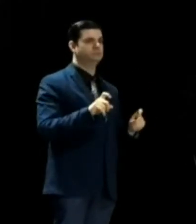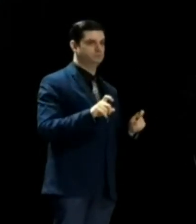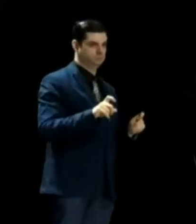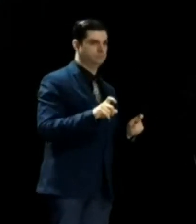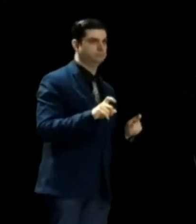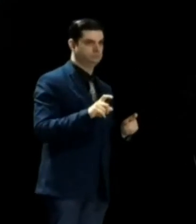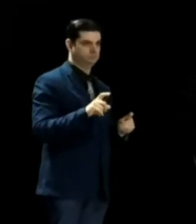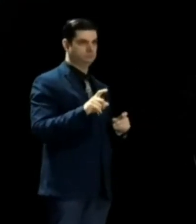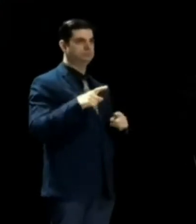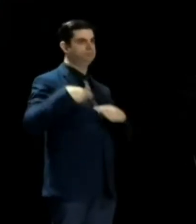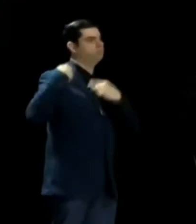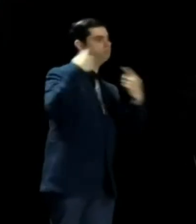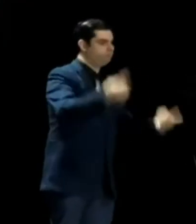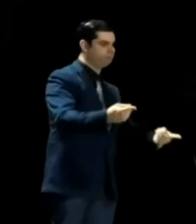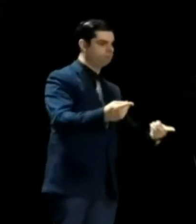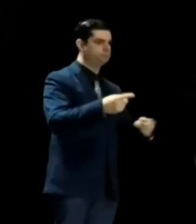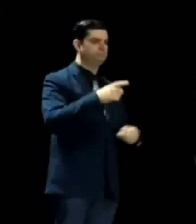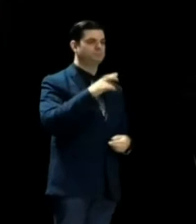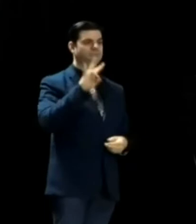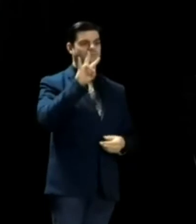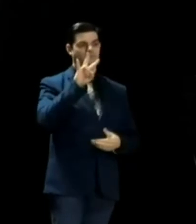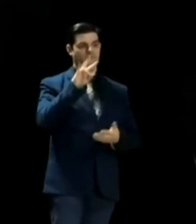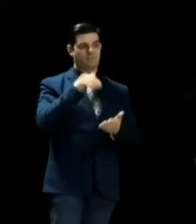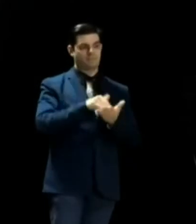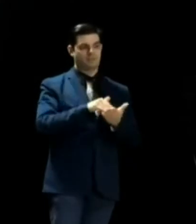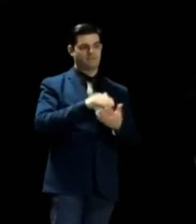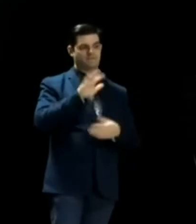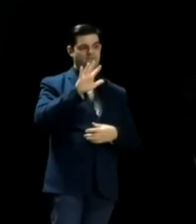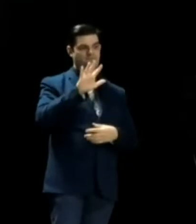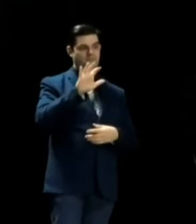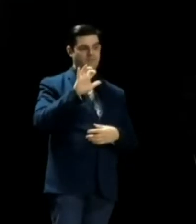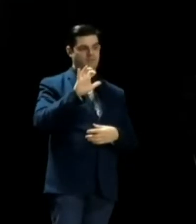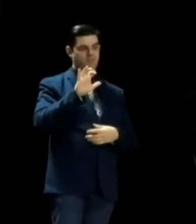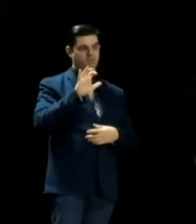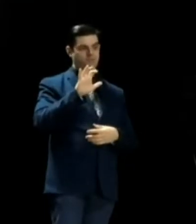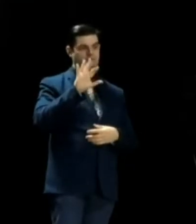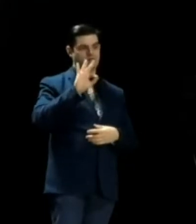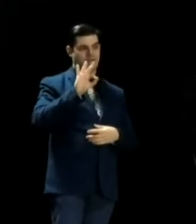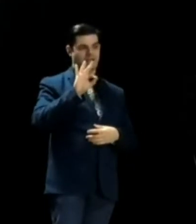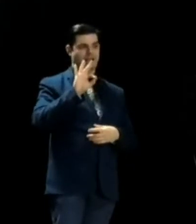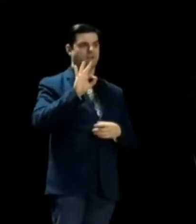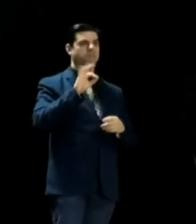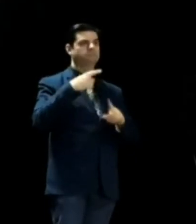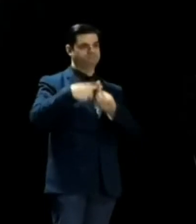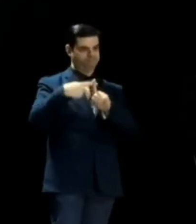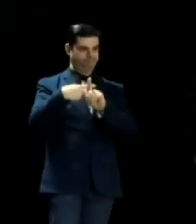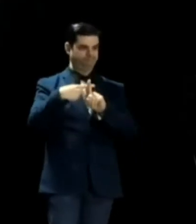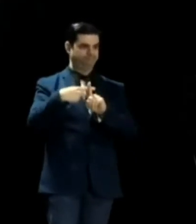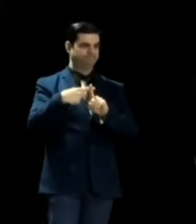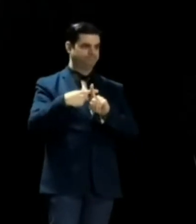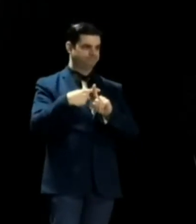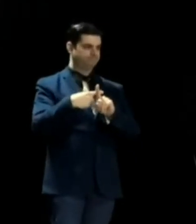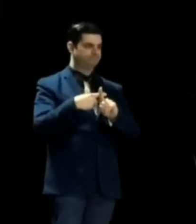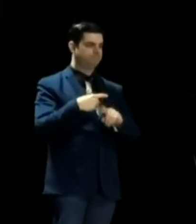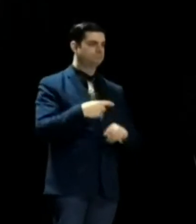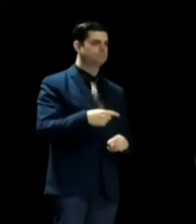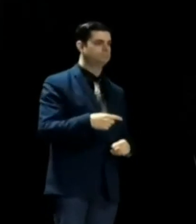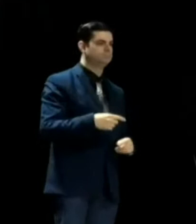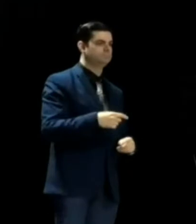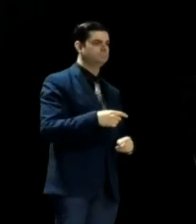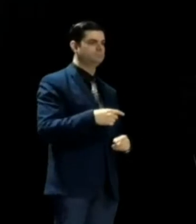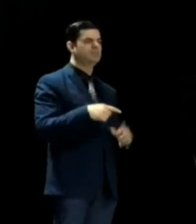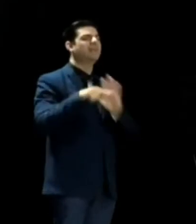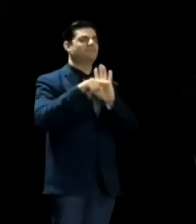7,705 tests have returned with 593 positive results and 7,107 negative results.